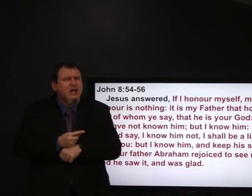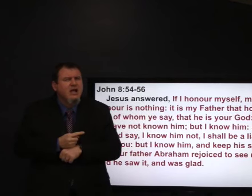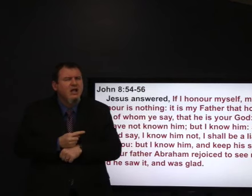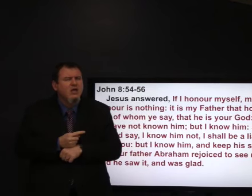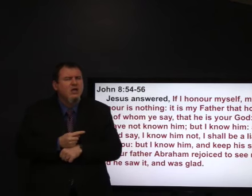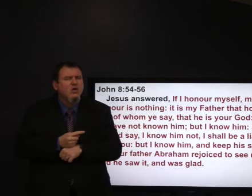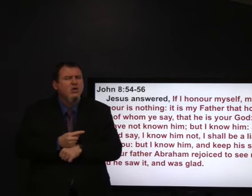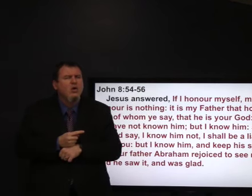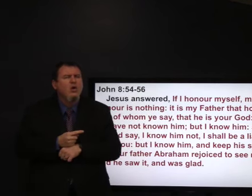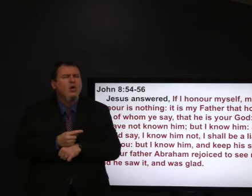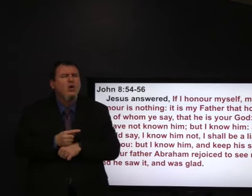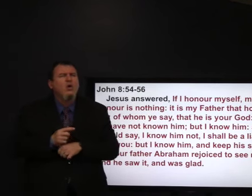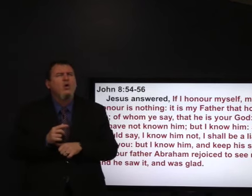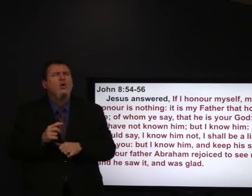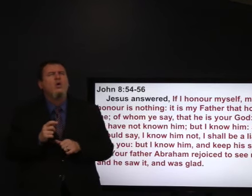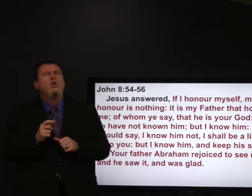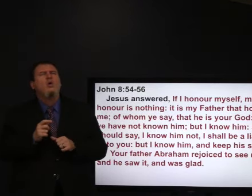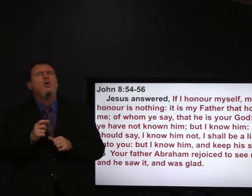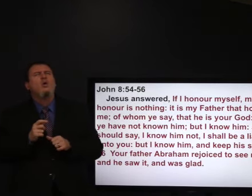Abraham saw his day?